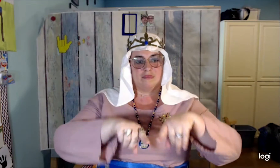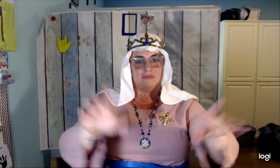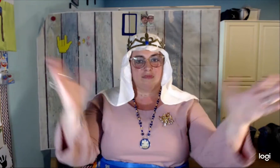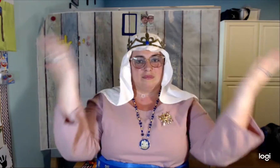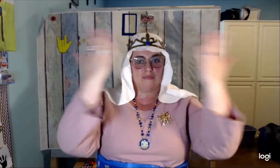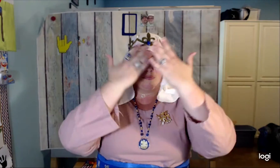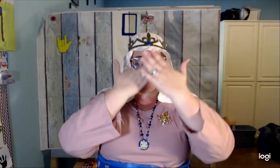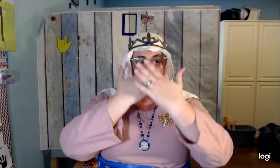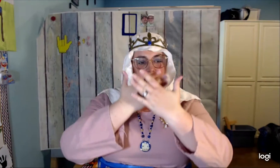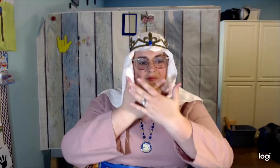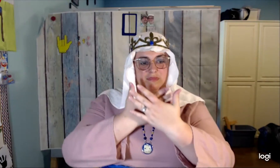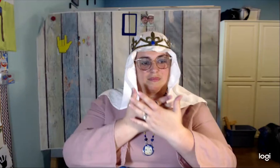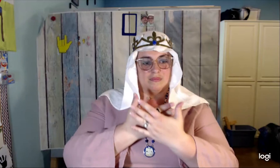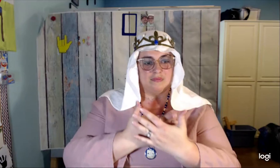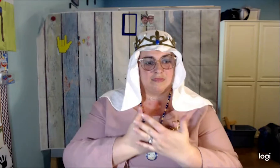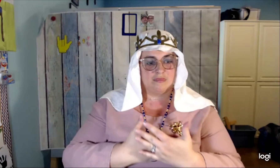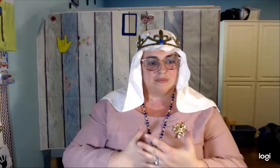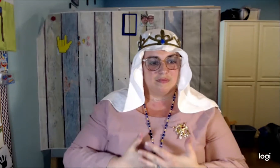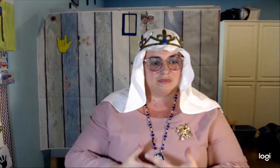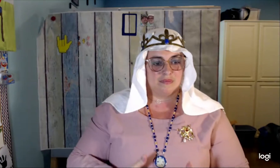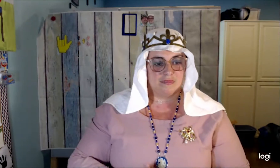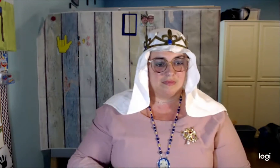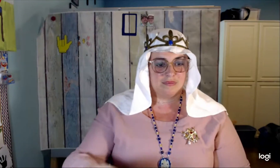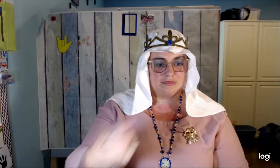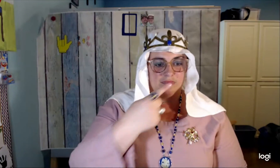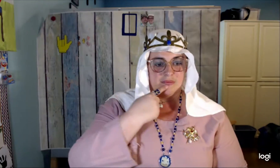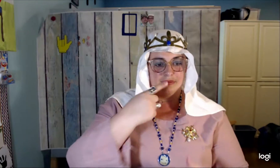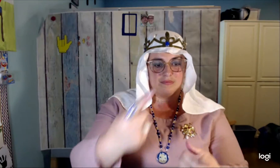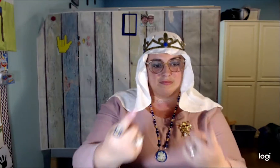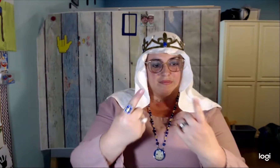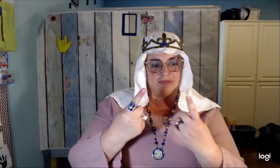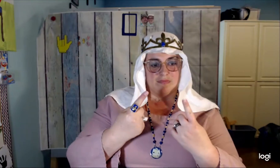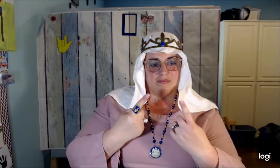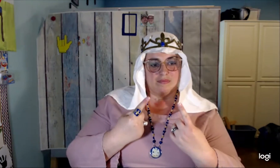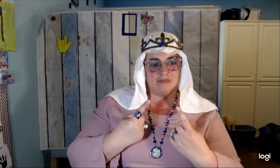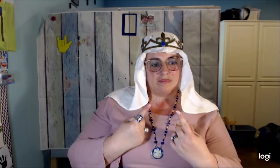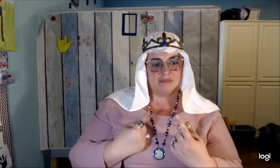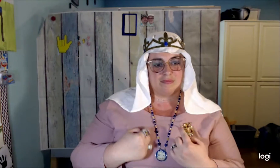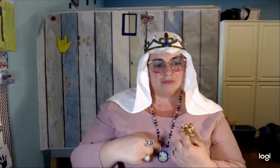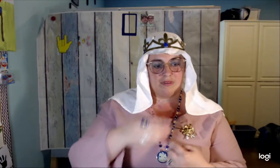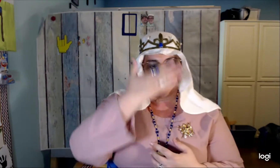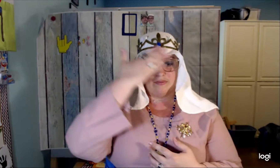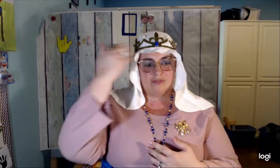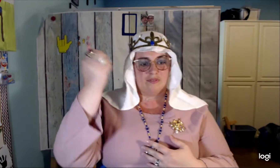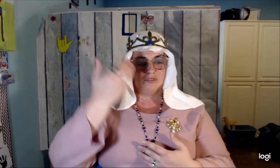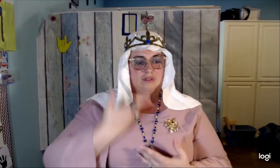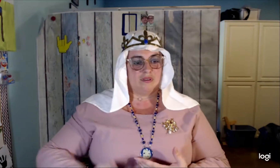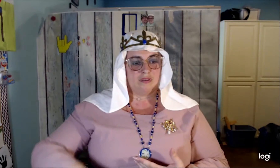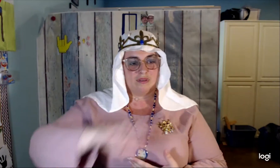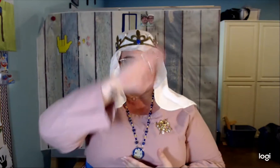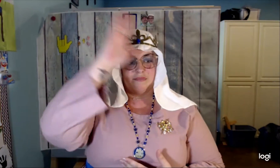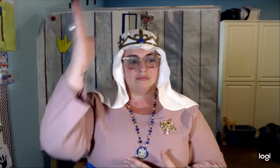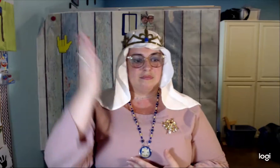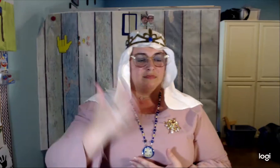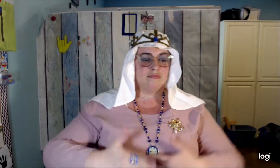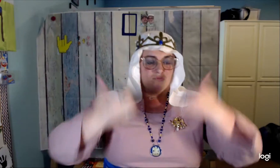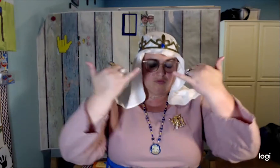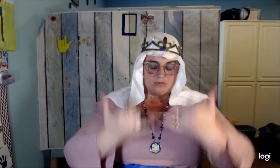the dark. You said you'd come get me, that you'd never forget me, and